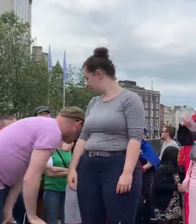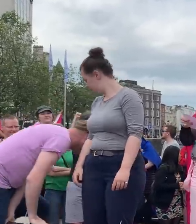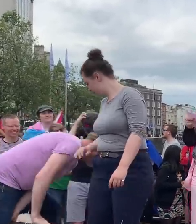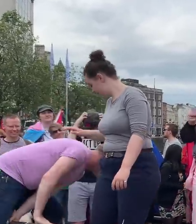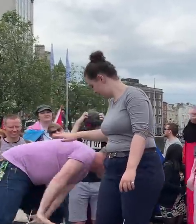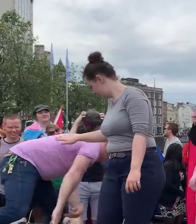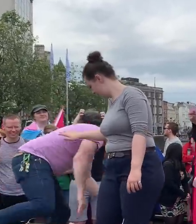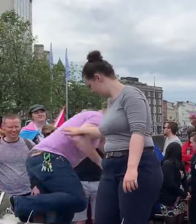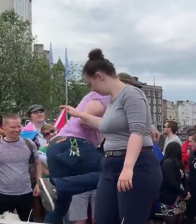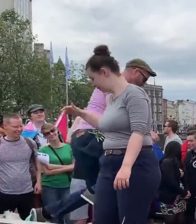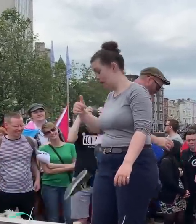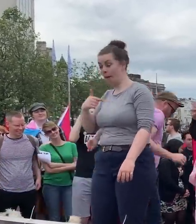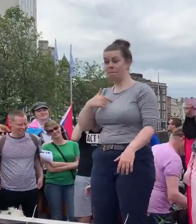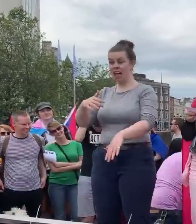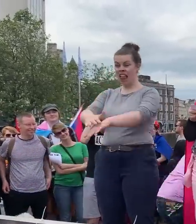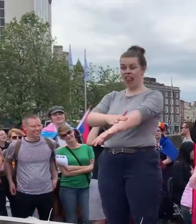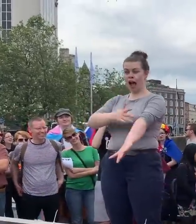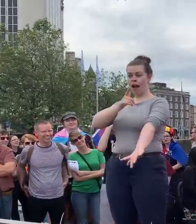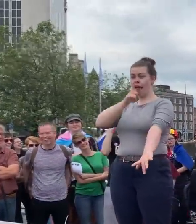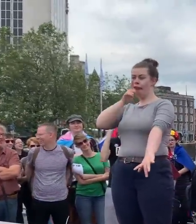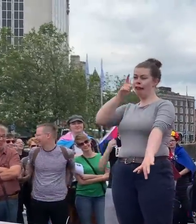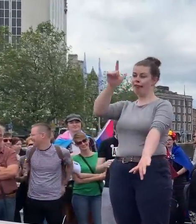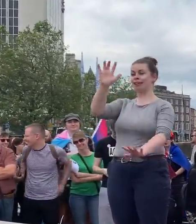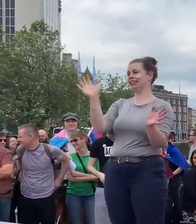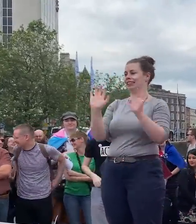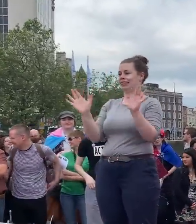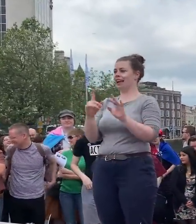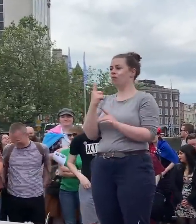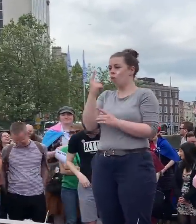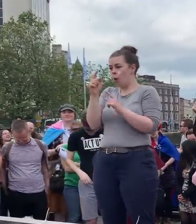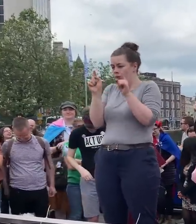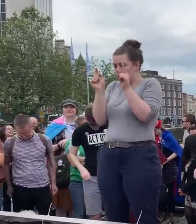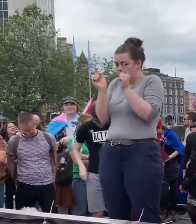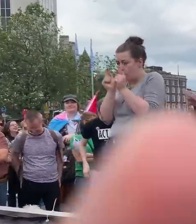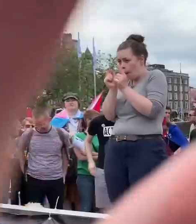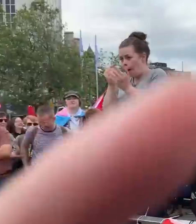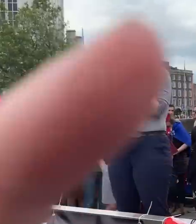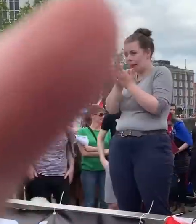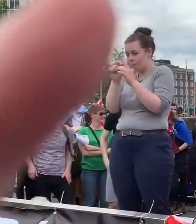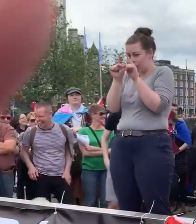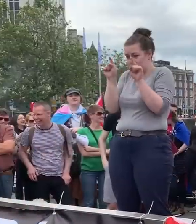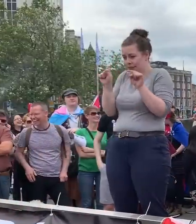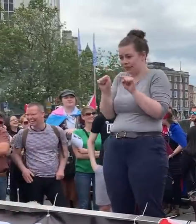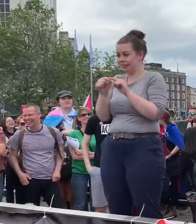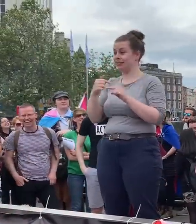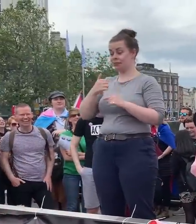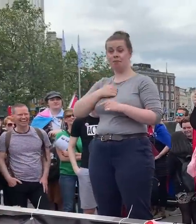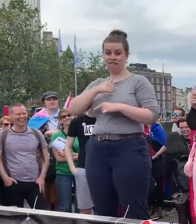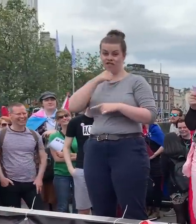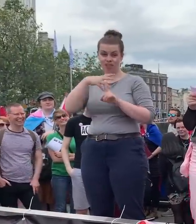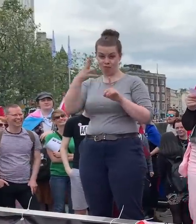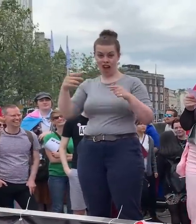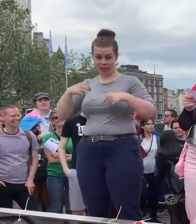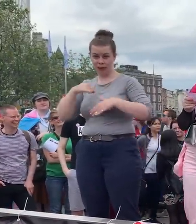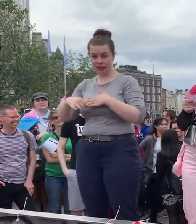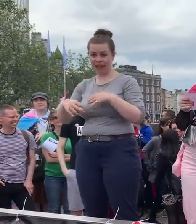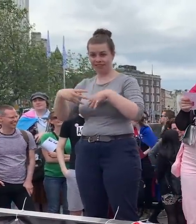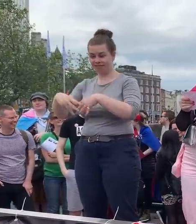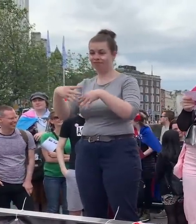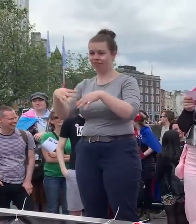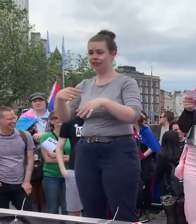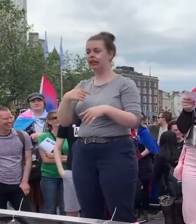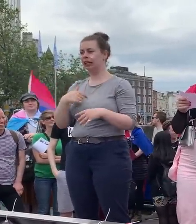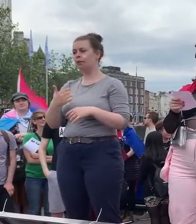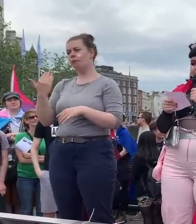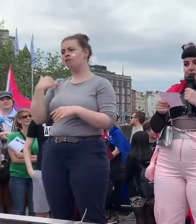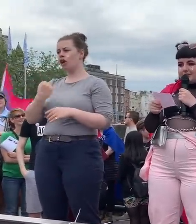won't be quite as long. I'll I have one tiny page. This is my first Pride, as you were told. So I